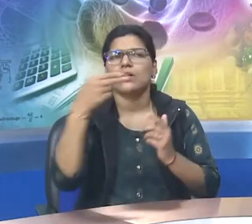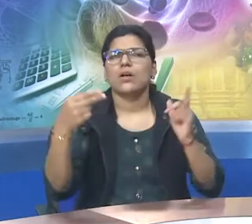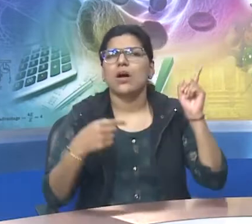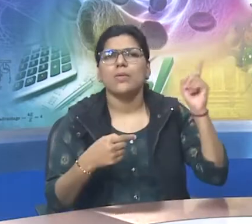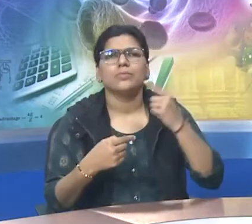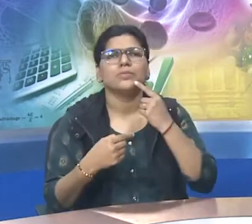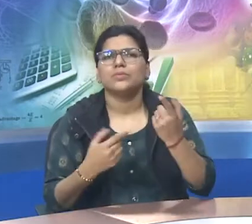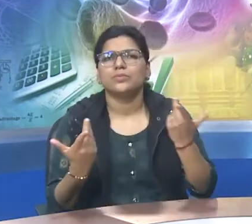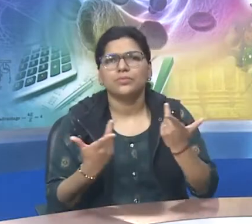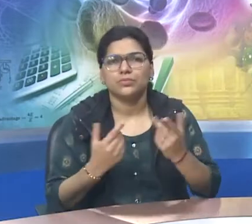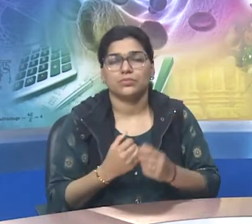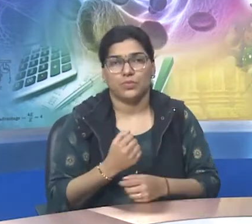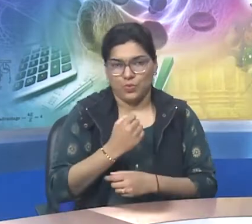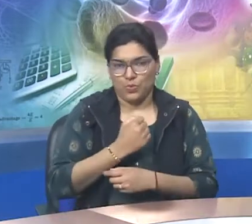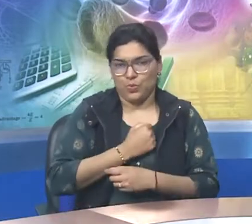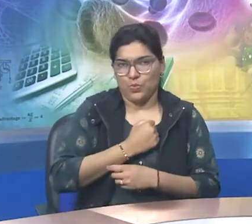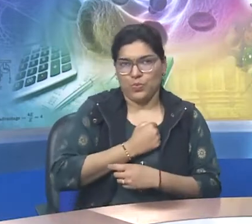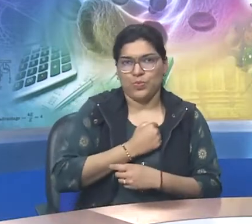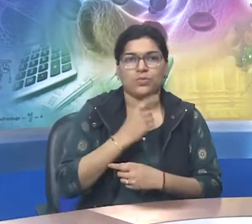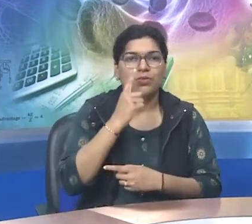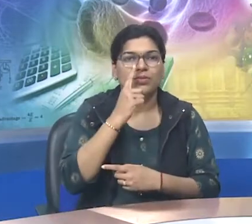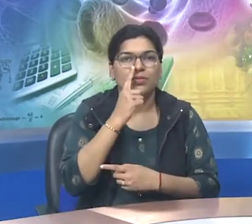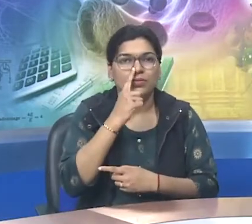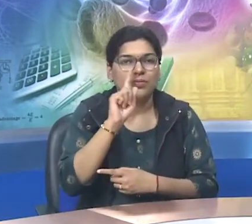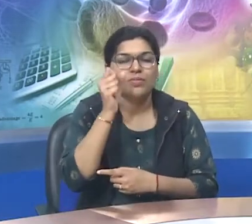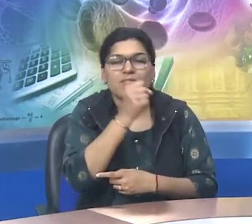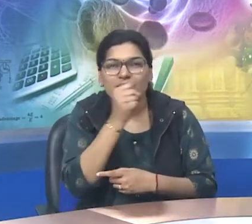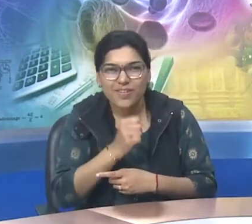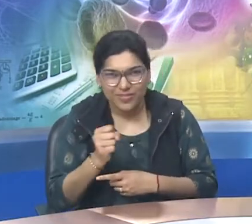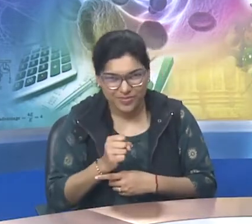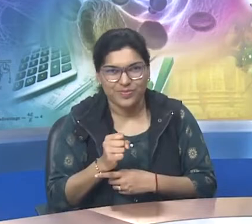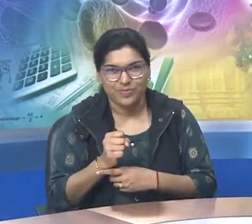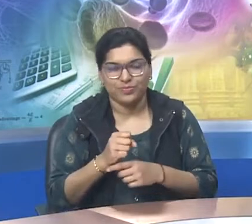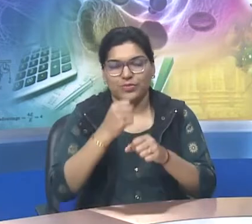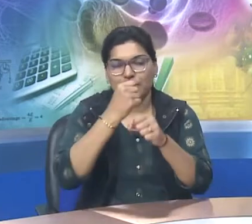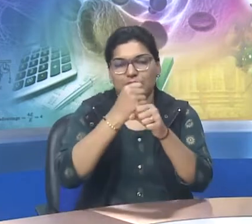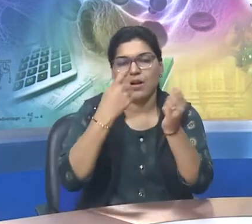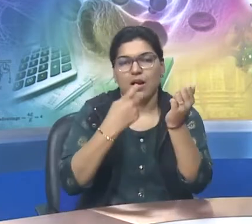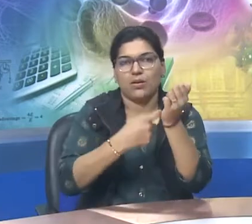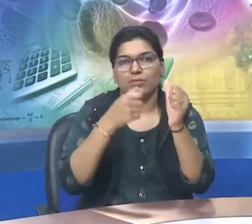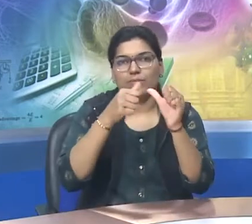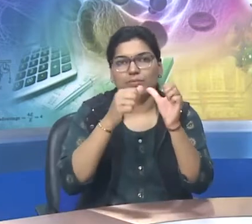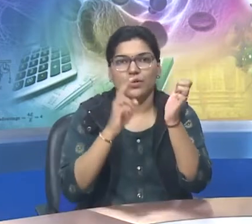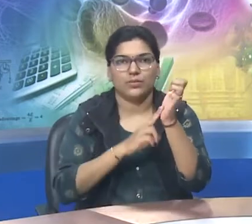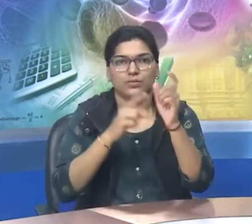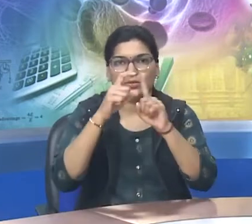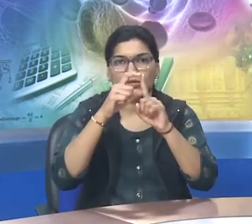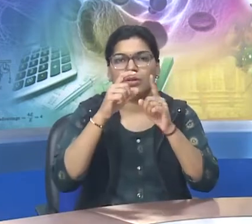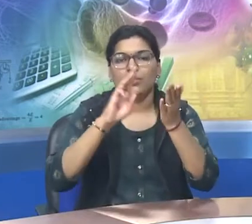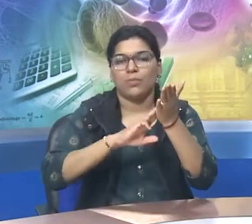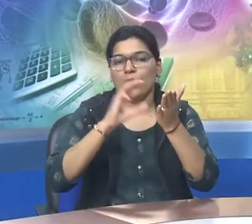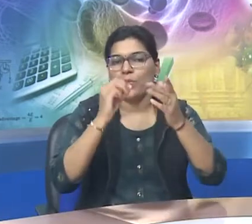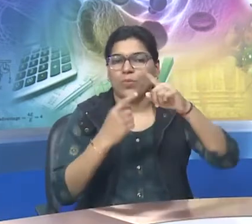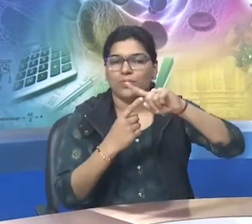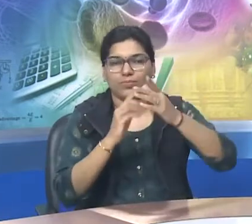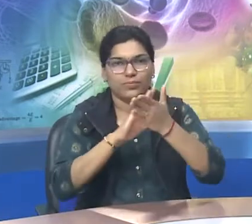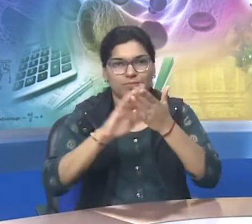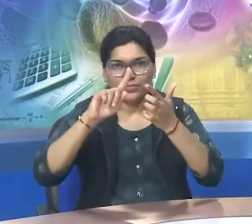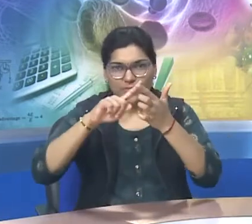of the lesson is My Grandmother's House. This